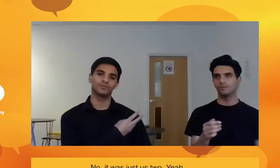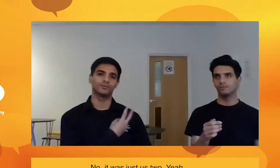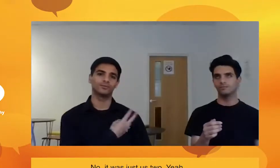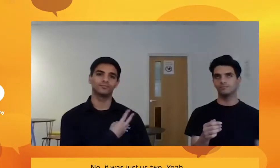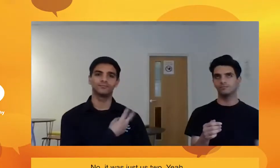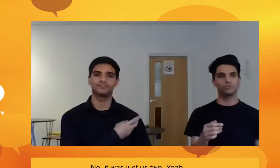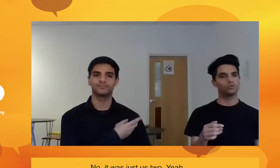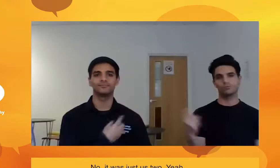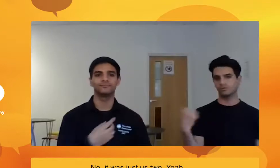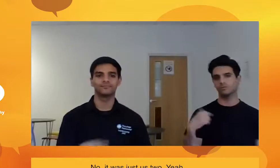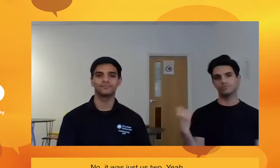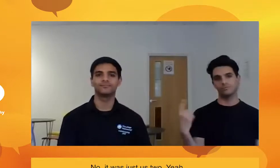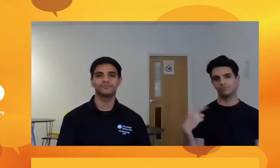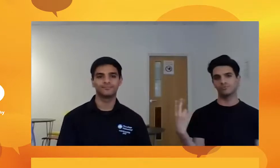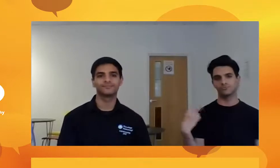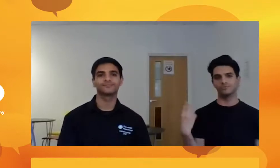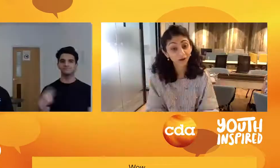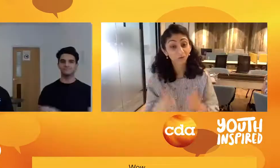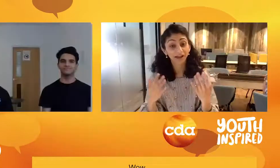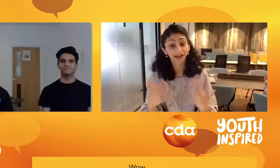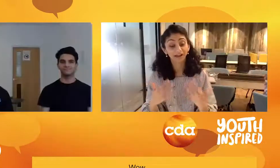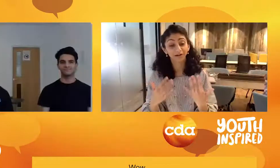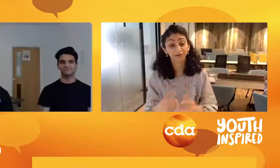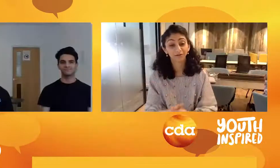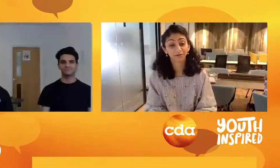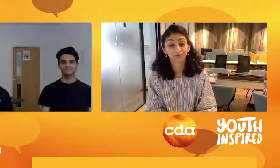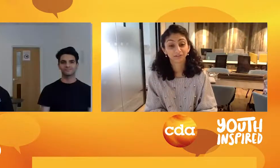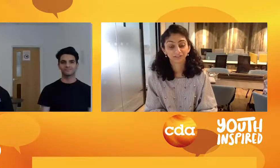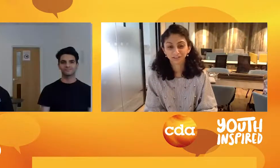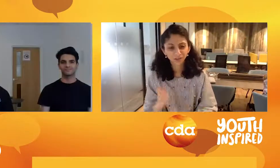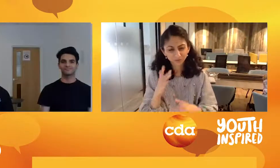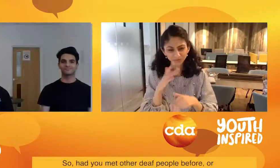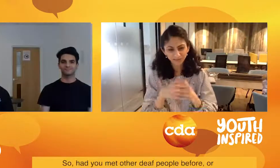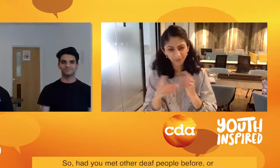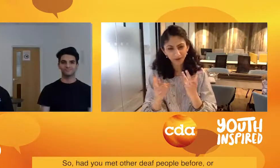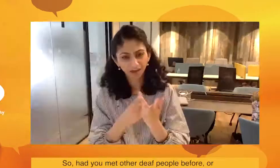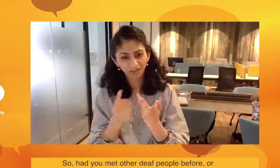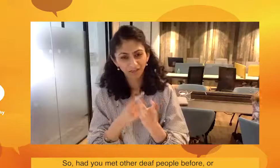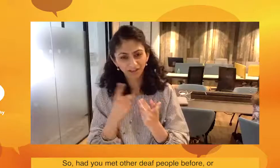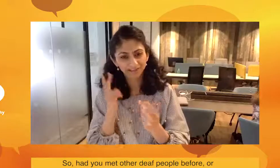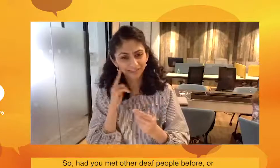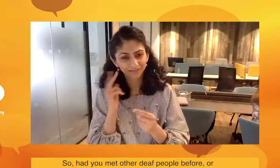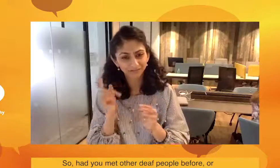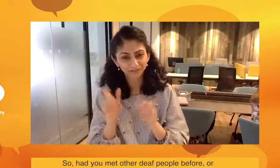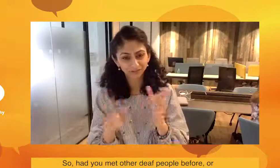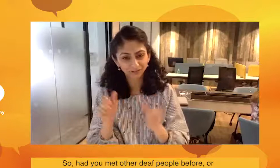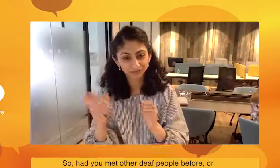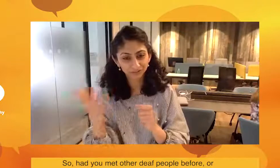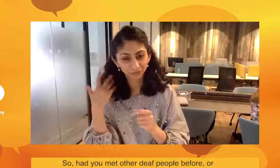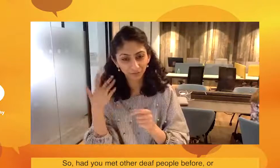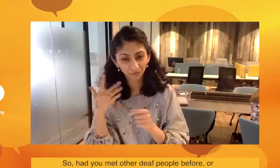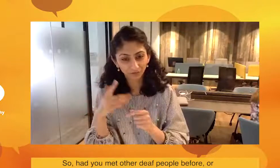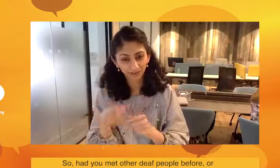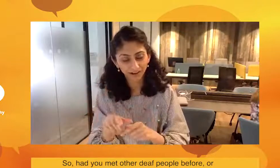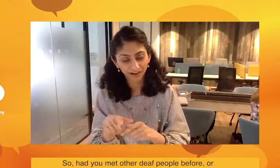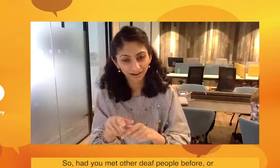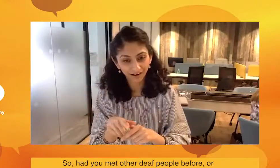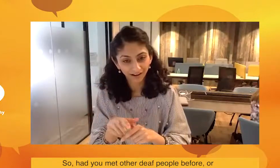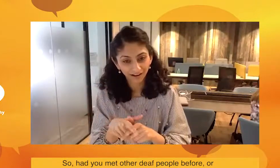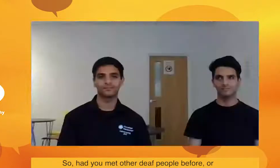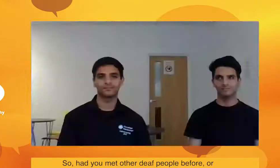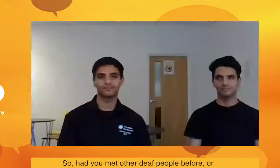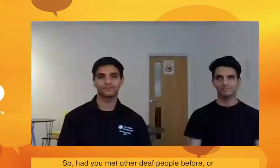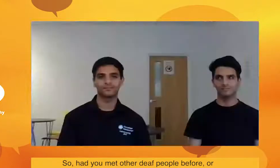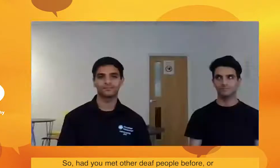No, it was just us two. Yeah. Wow. So had you met other deaf people